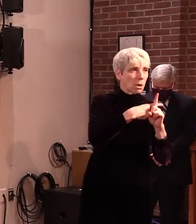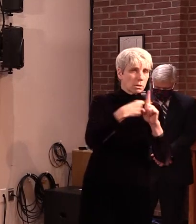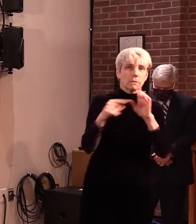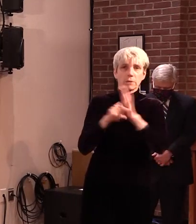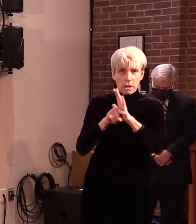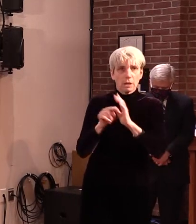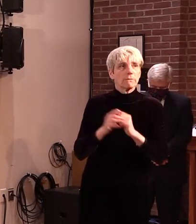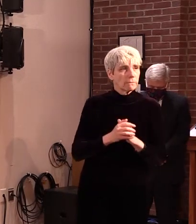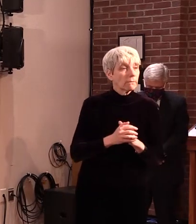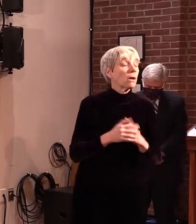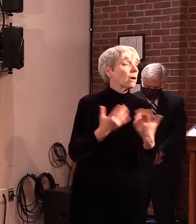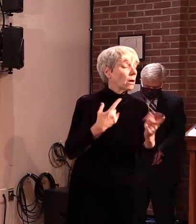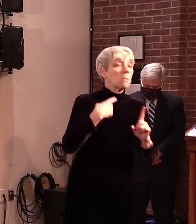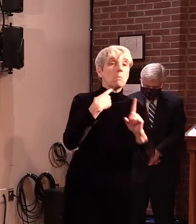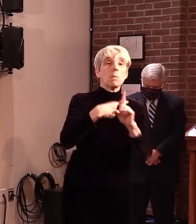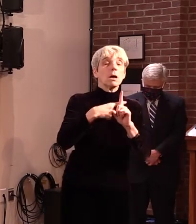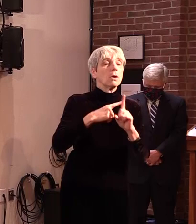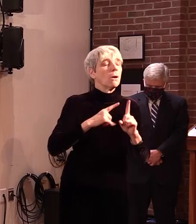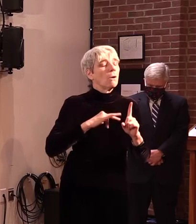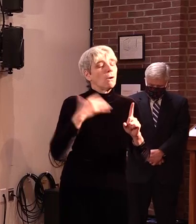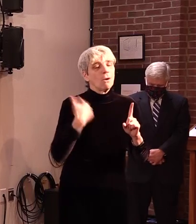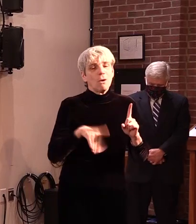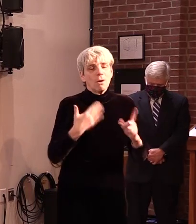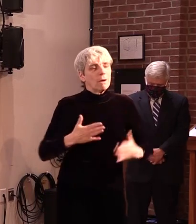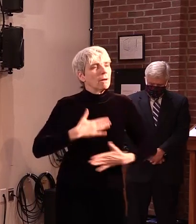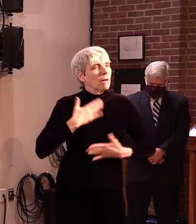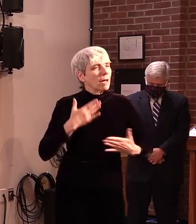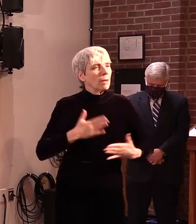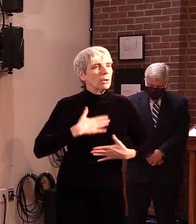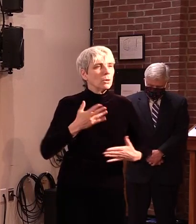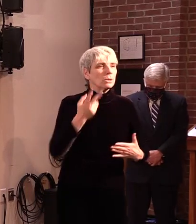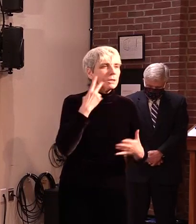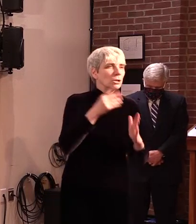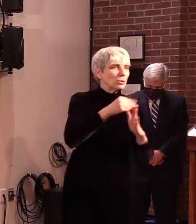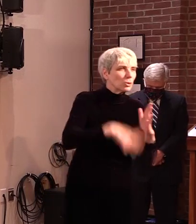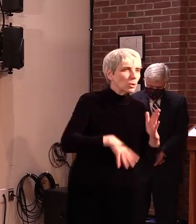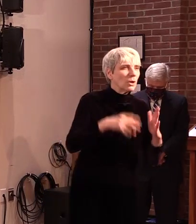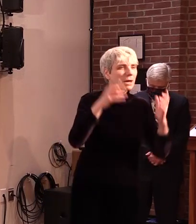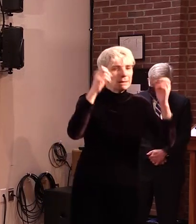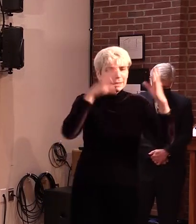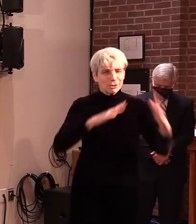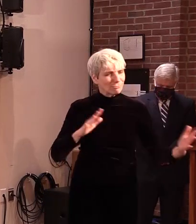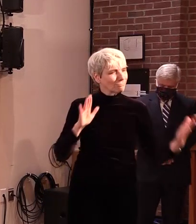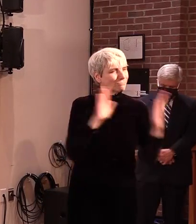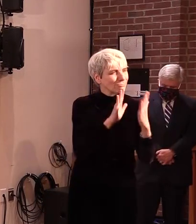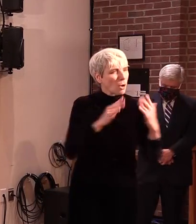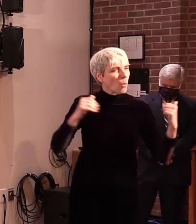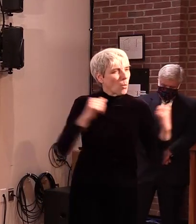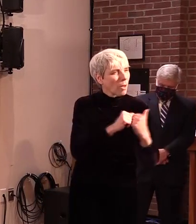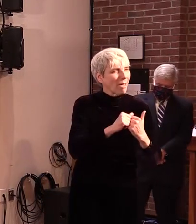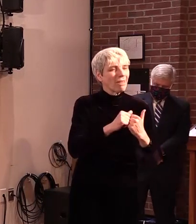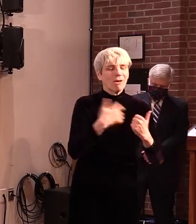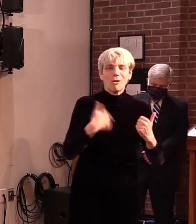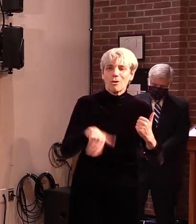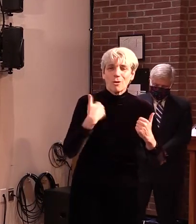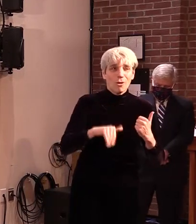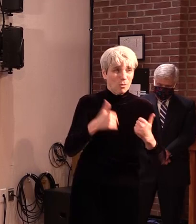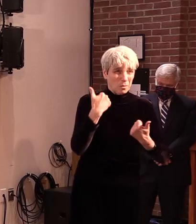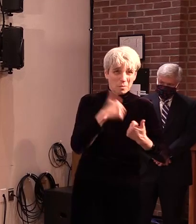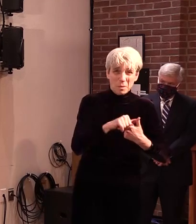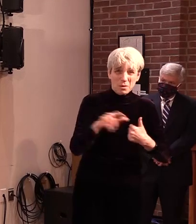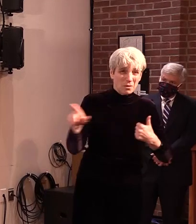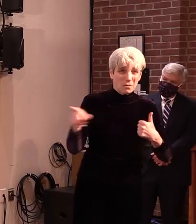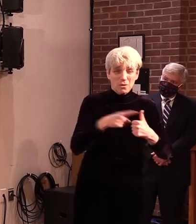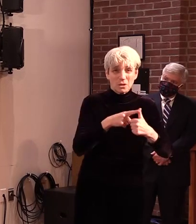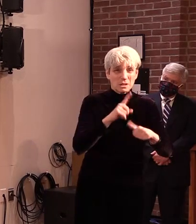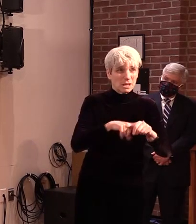the positives are largely associated with seeing students and teachers working together again. It's important to remember that they have not been together since March, not